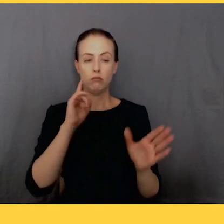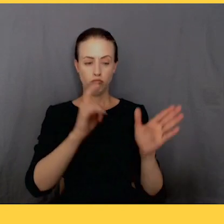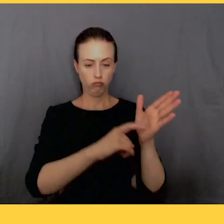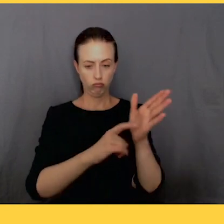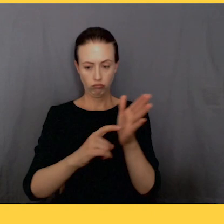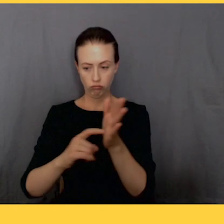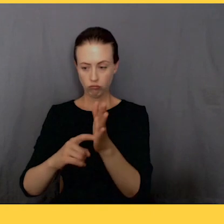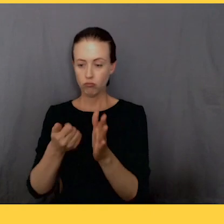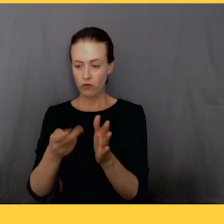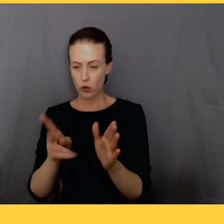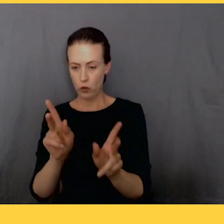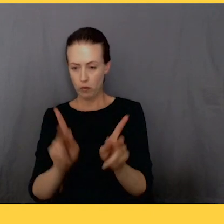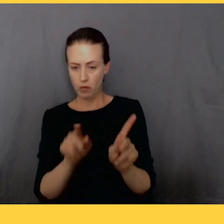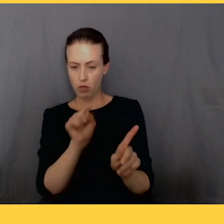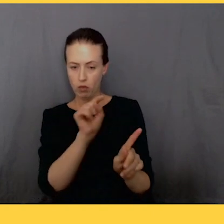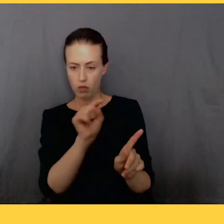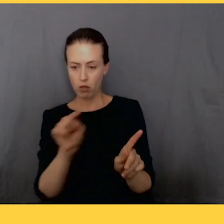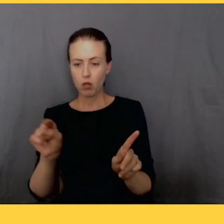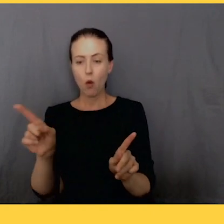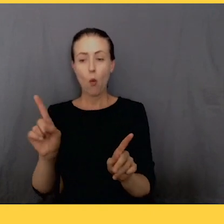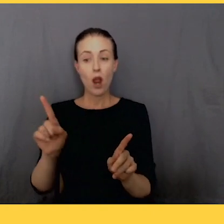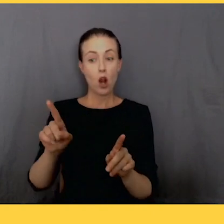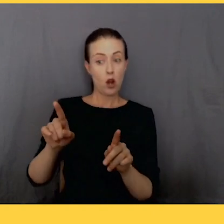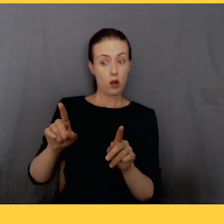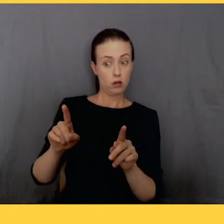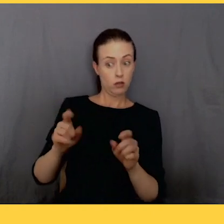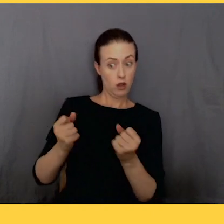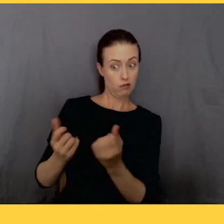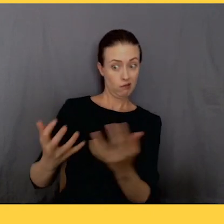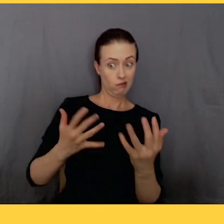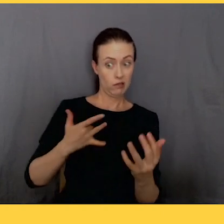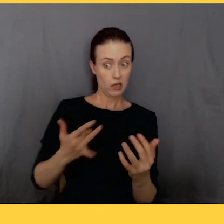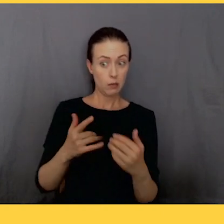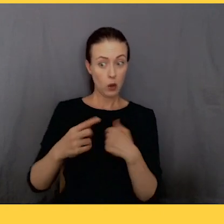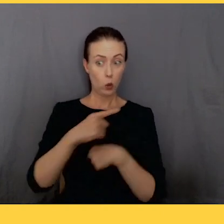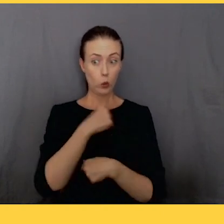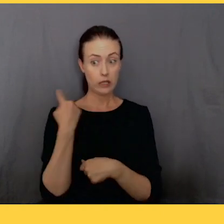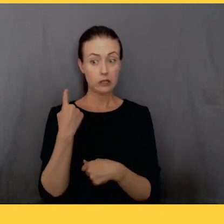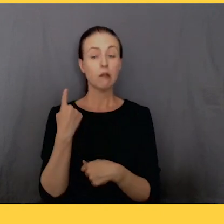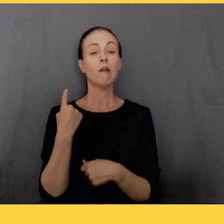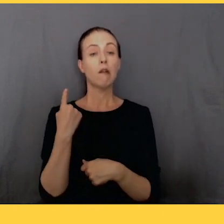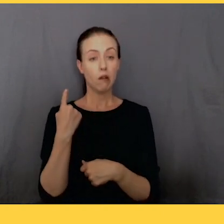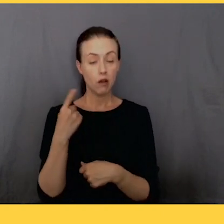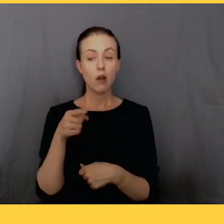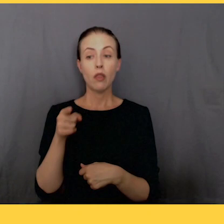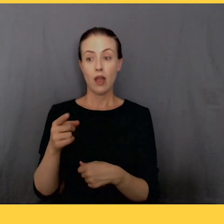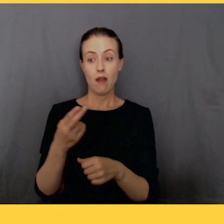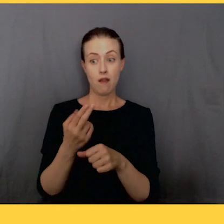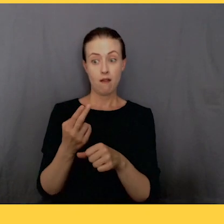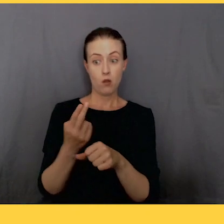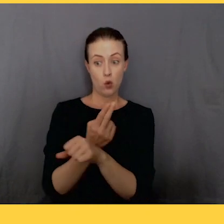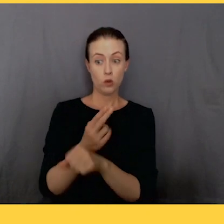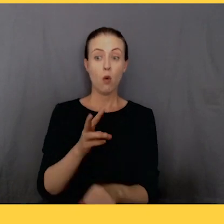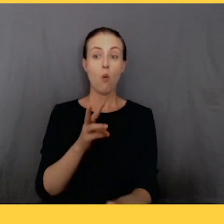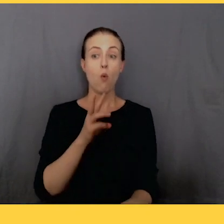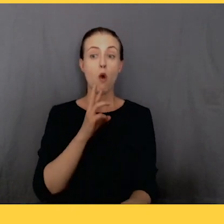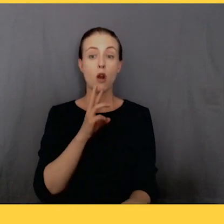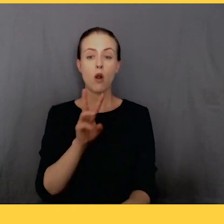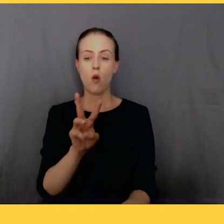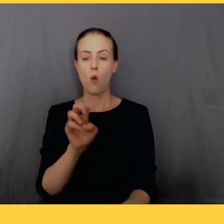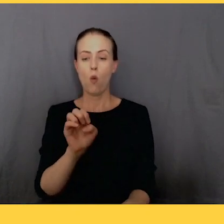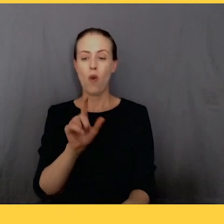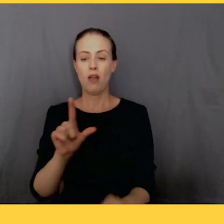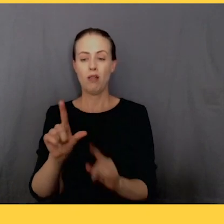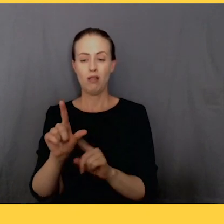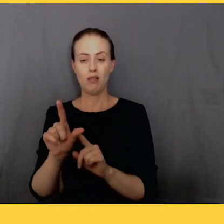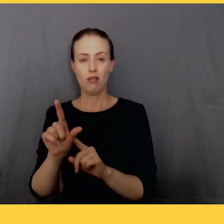that are dependent on this, the wells and pumping, to be able to get their water pressure up. And then when